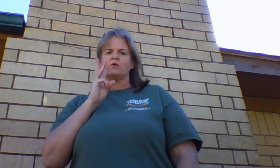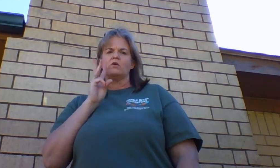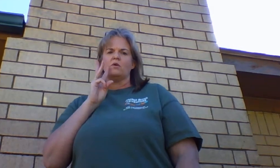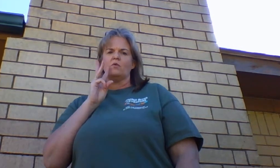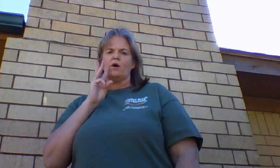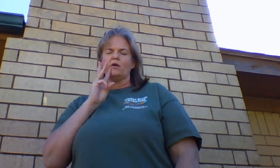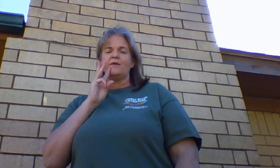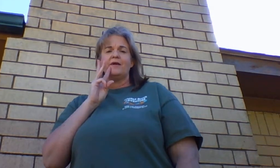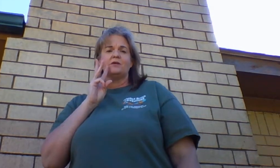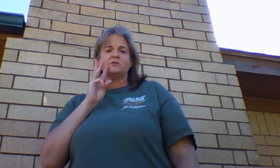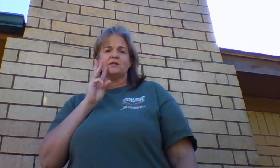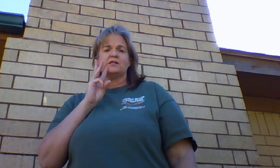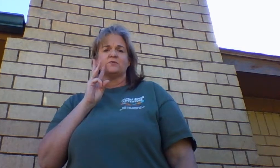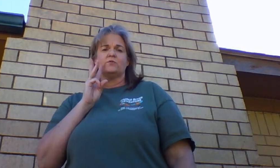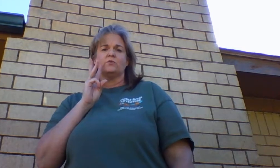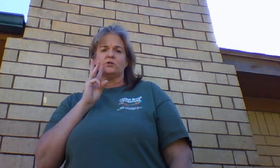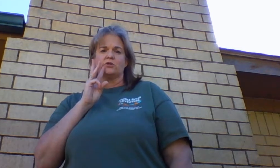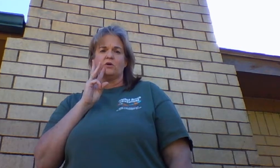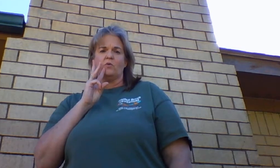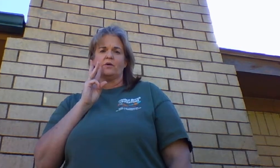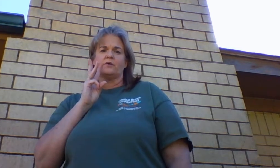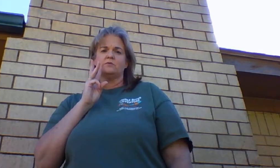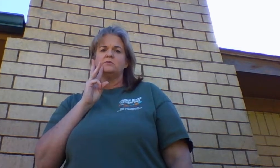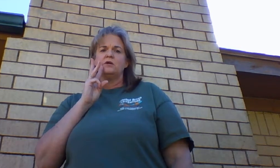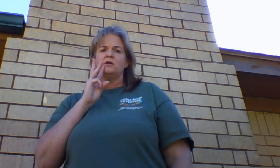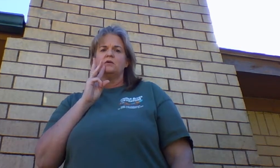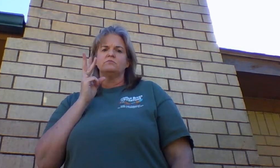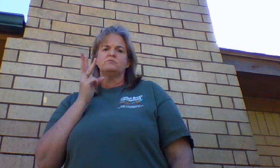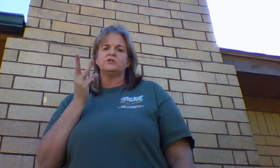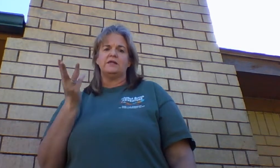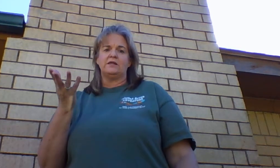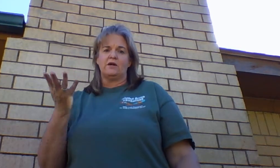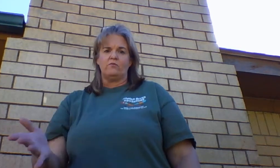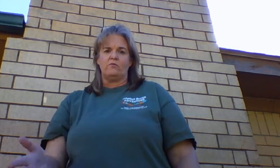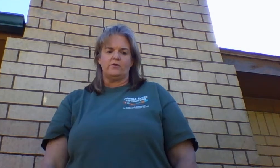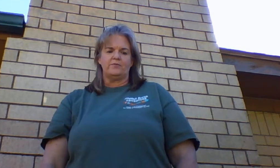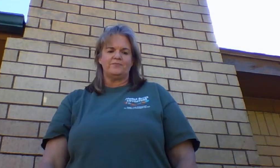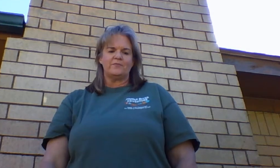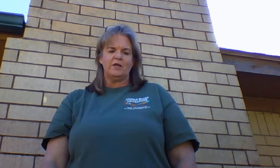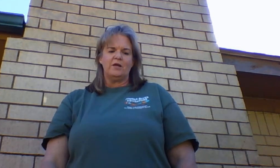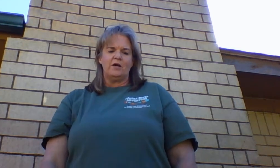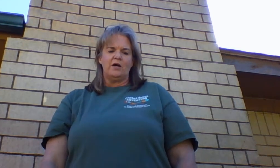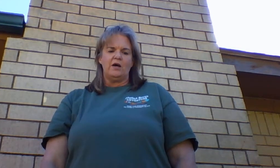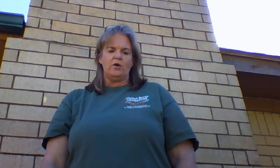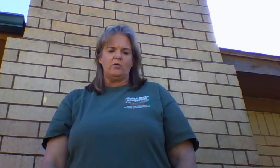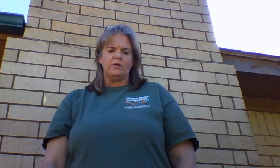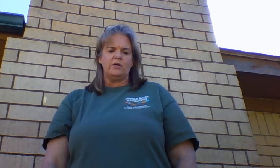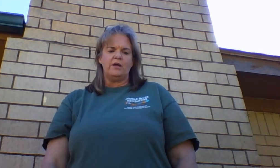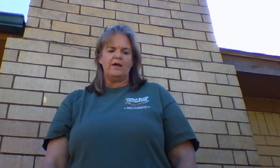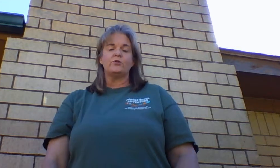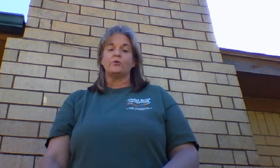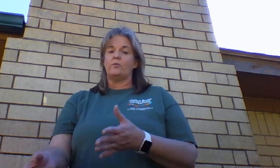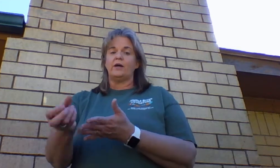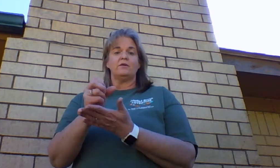or water. And that also stands for if you want to drink a water, just any kind of water. And then throw away,